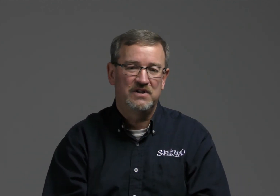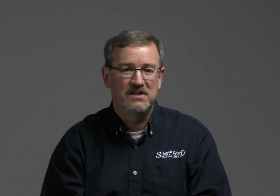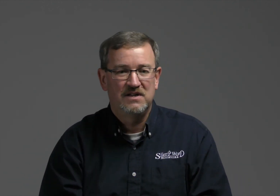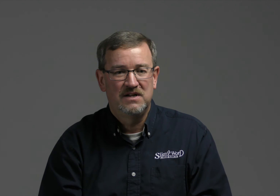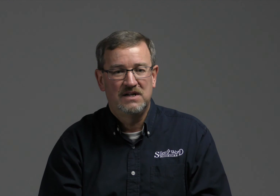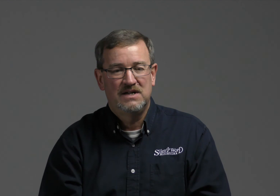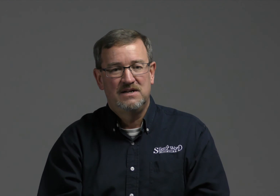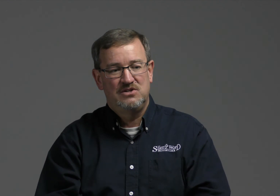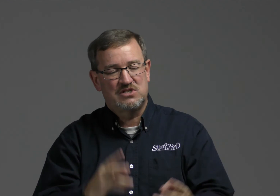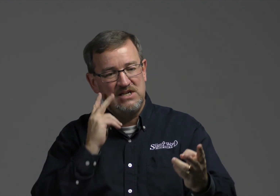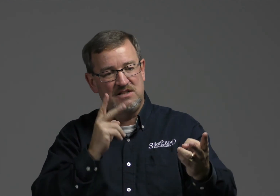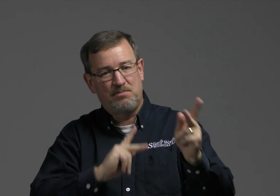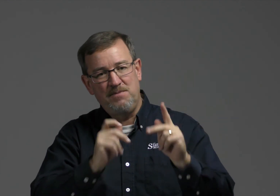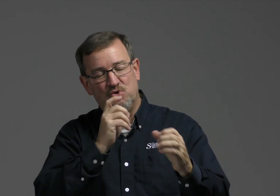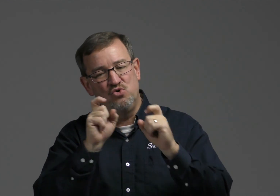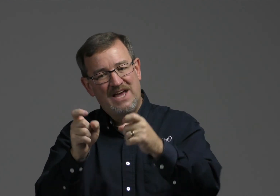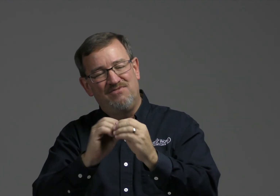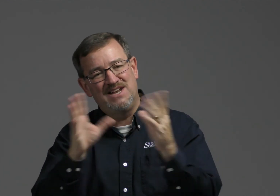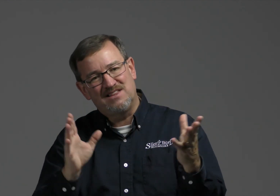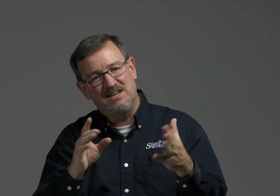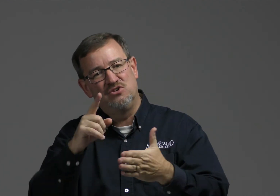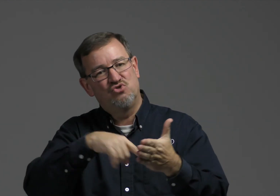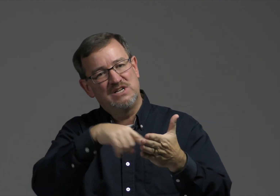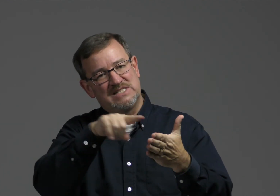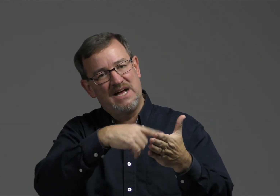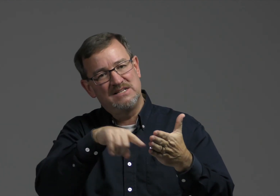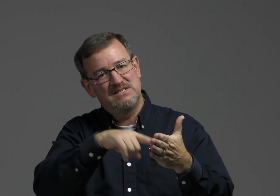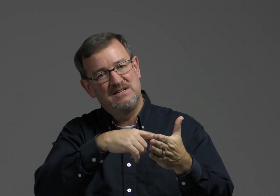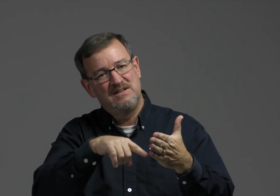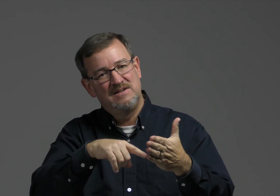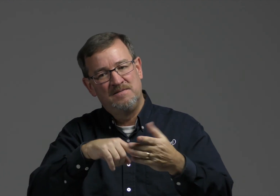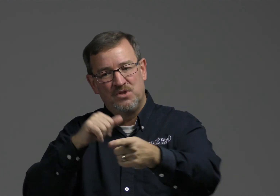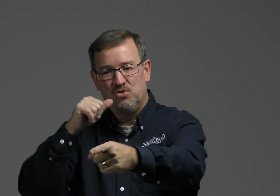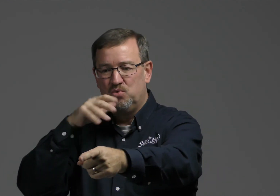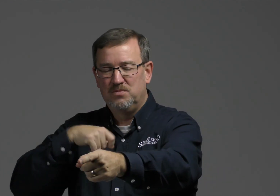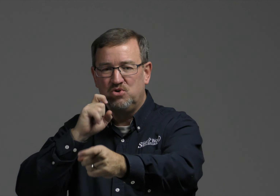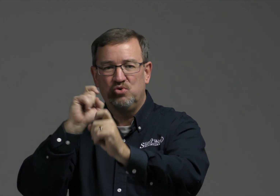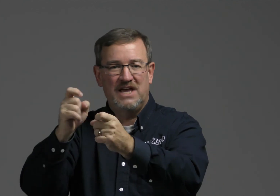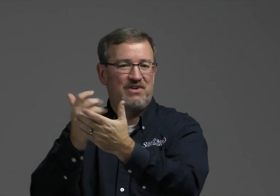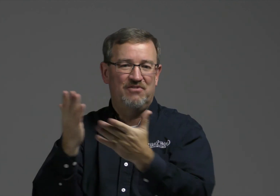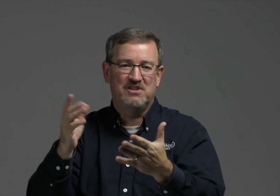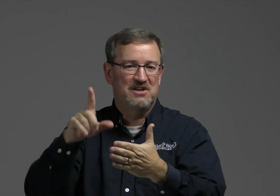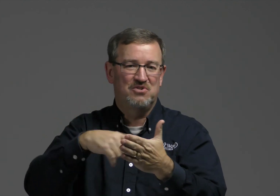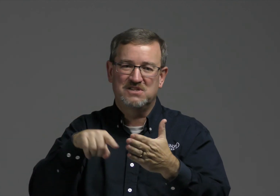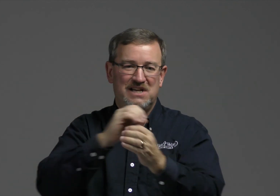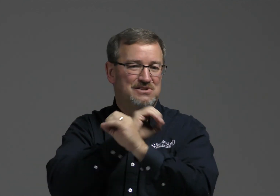servant. You see, the people who gave nothing criticized. The woman who gave everything criticized